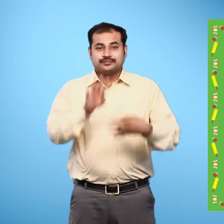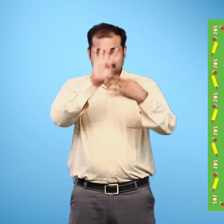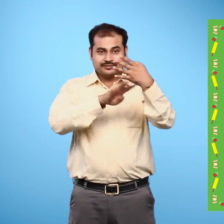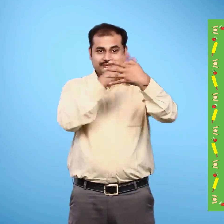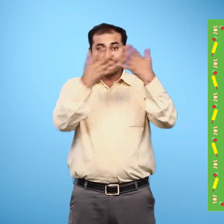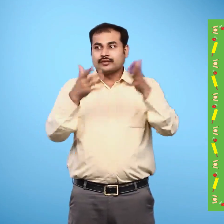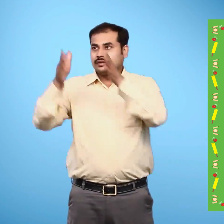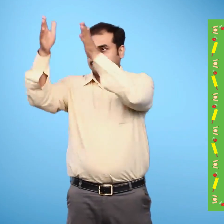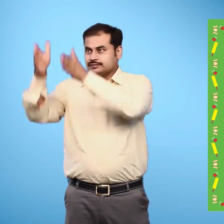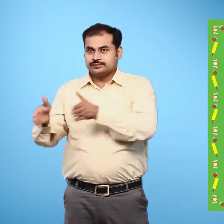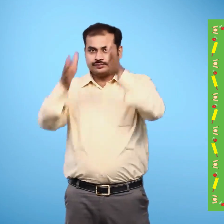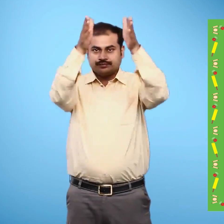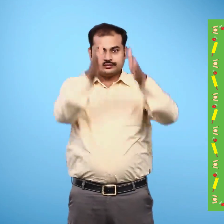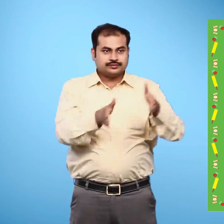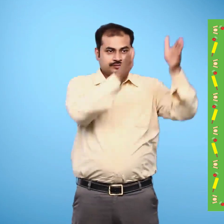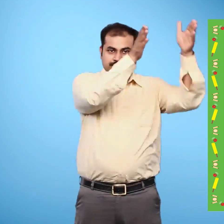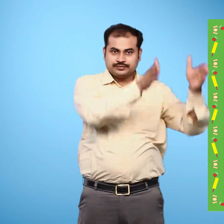Given in Part 1.